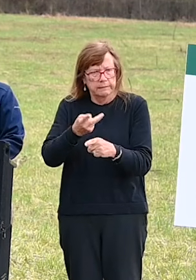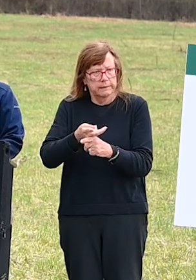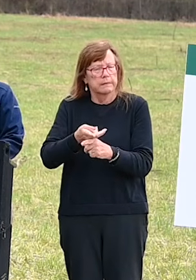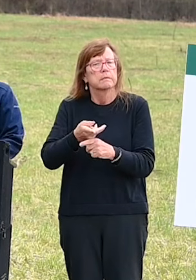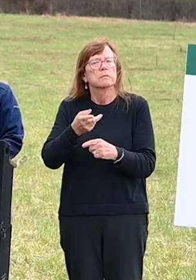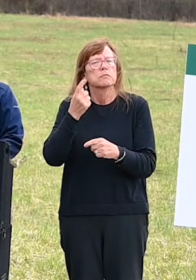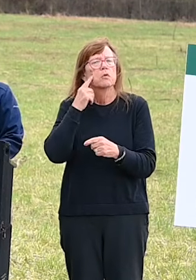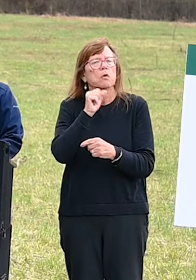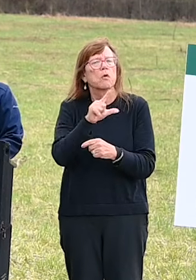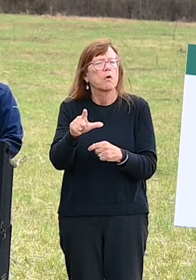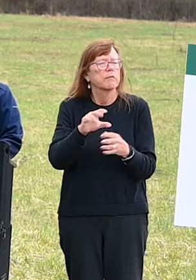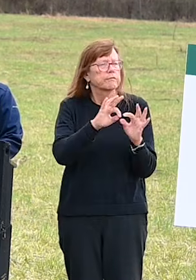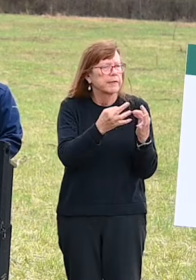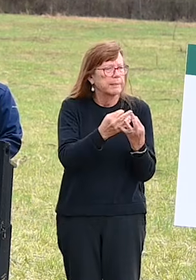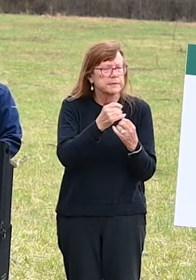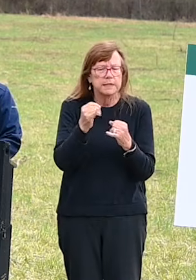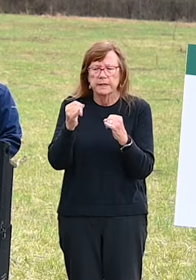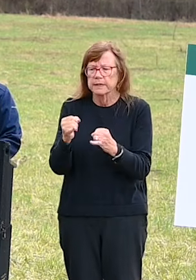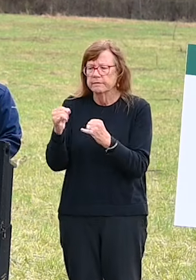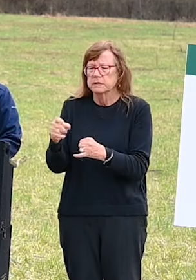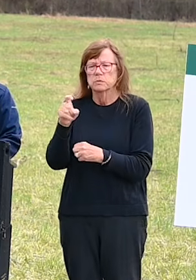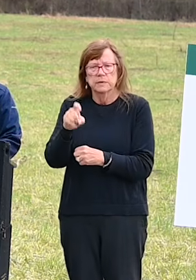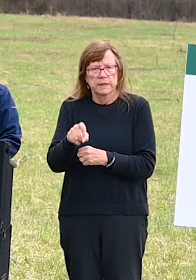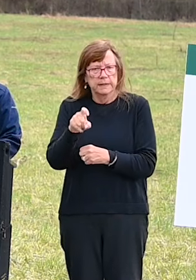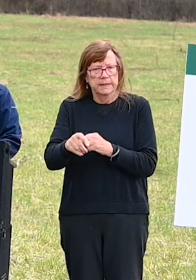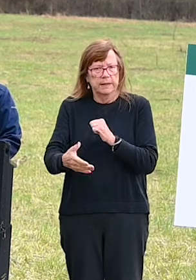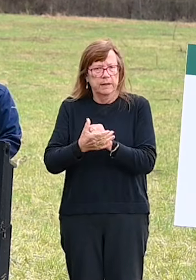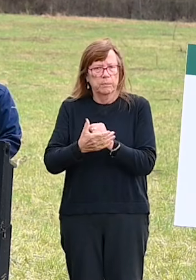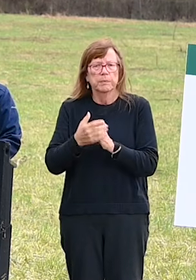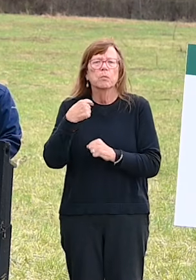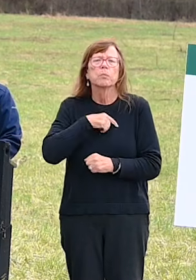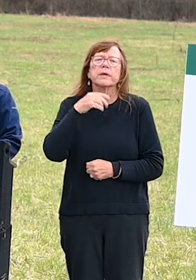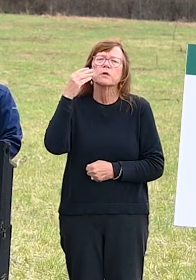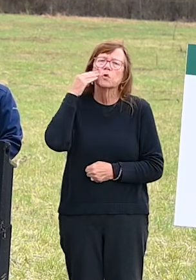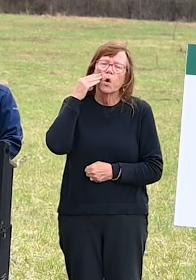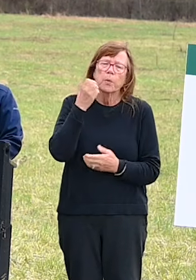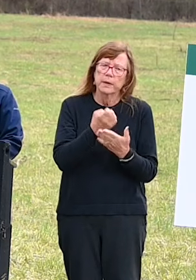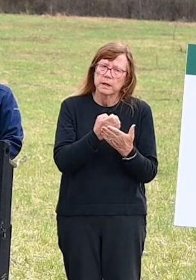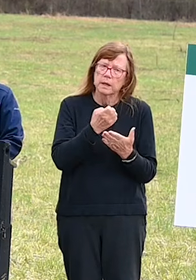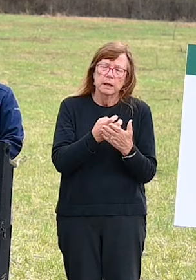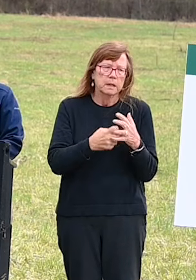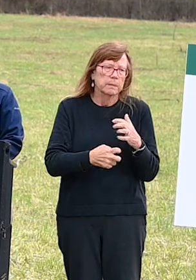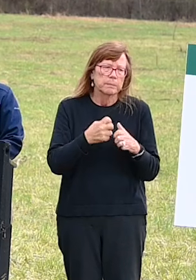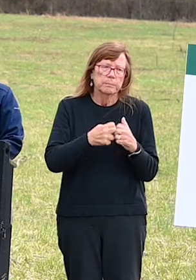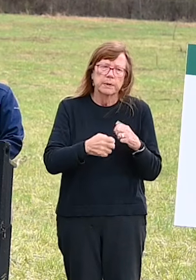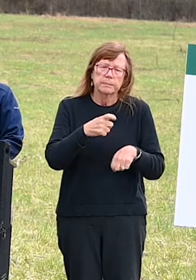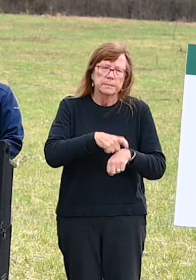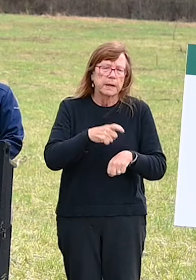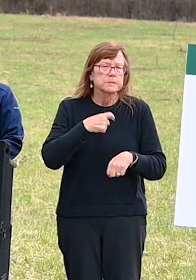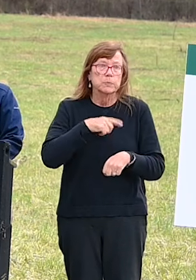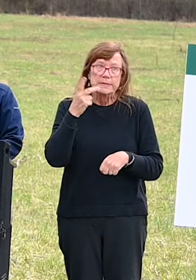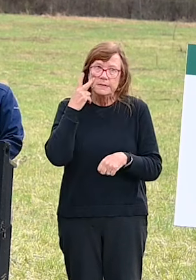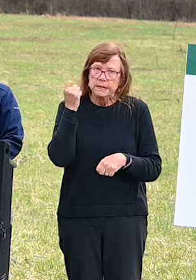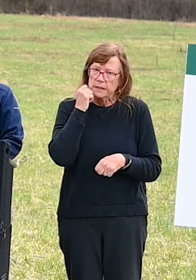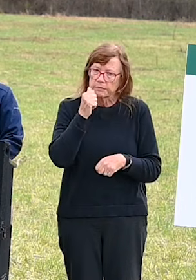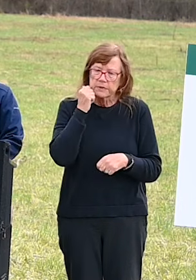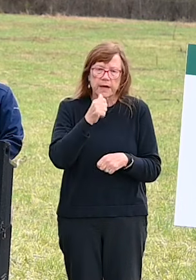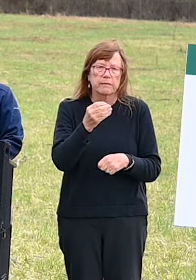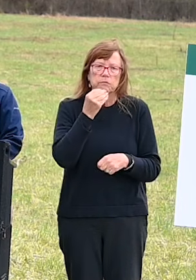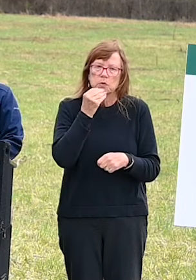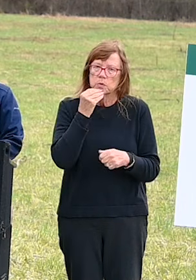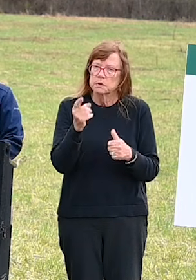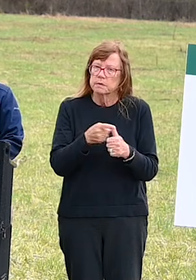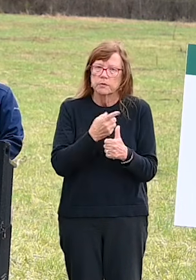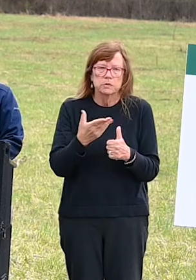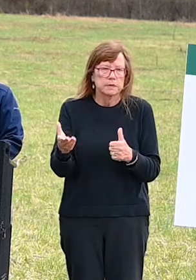need. We know that in times of economic hardship, we see this firsthand every day with our work, food is the first